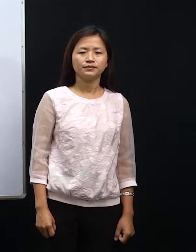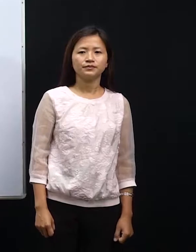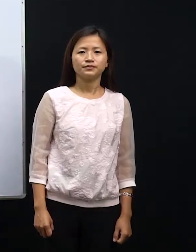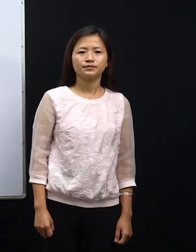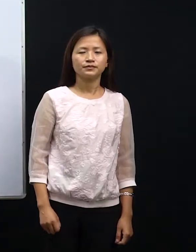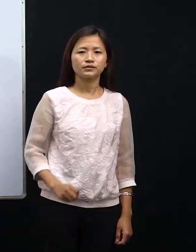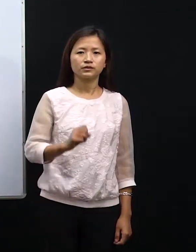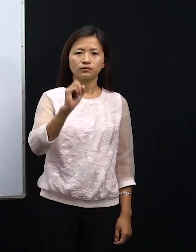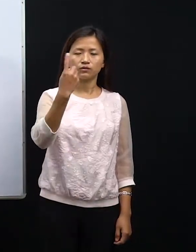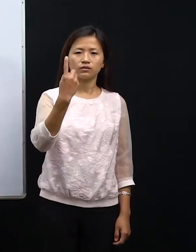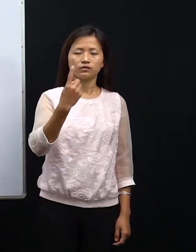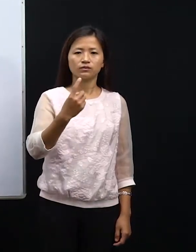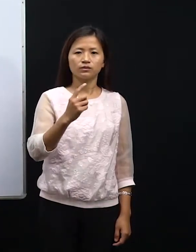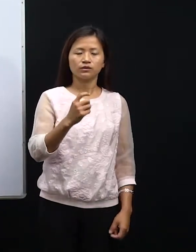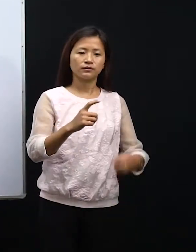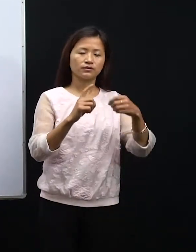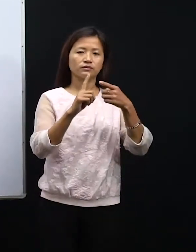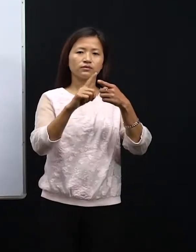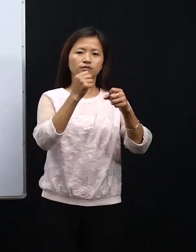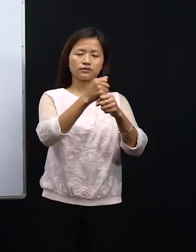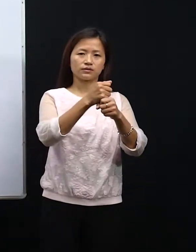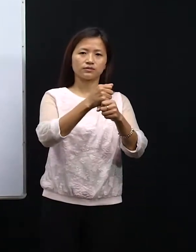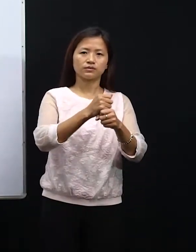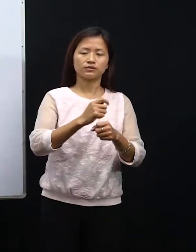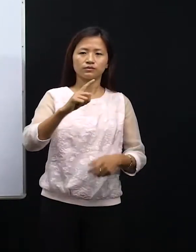One more example before we move on to the next.